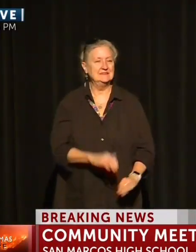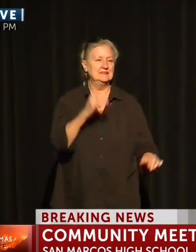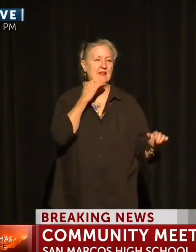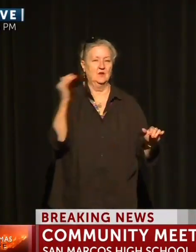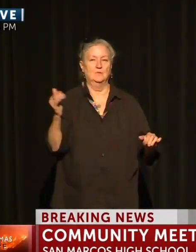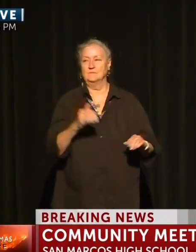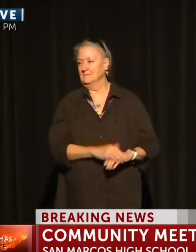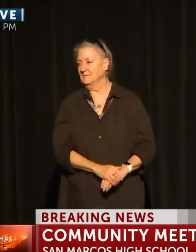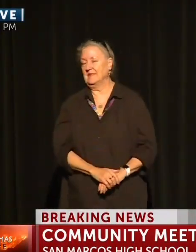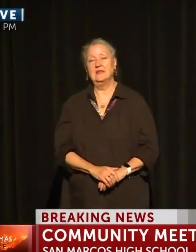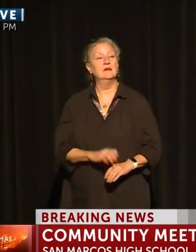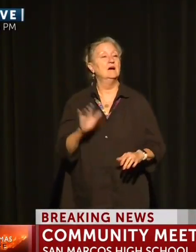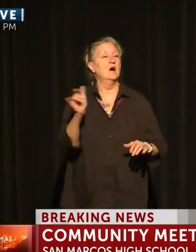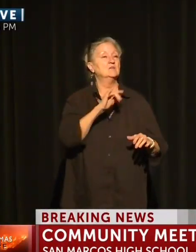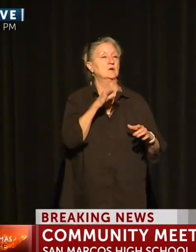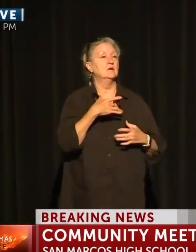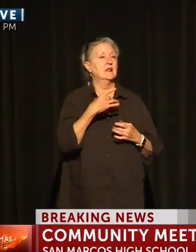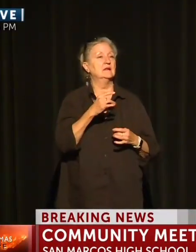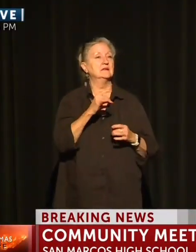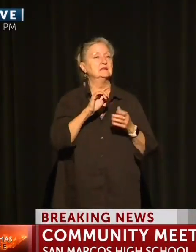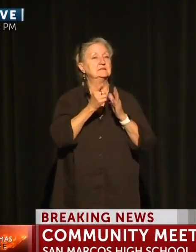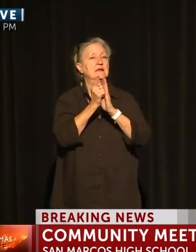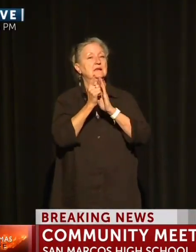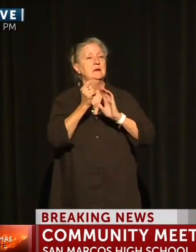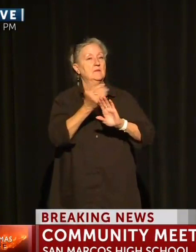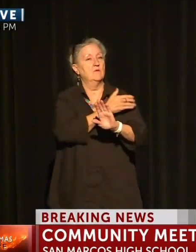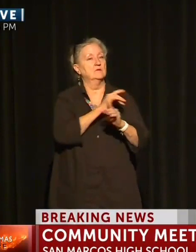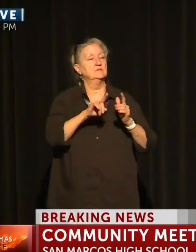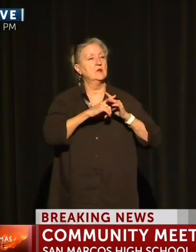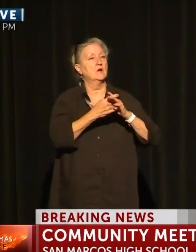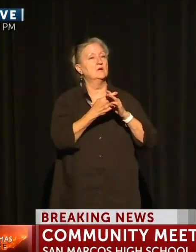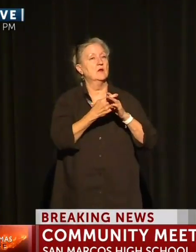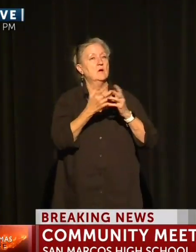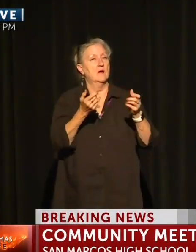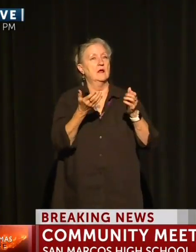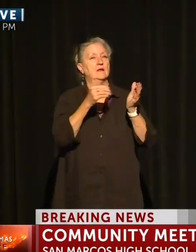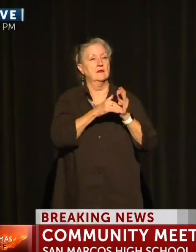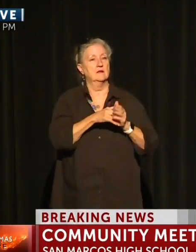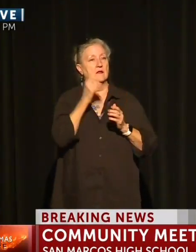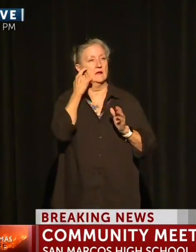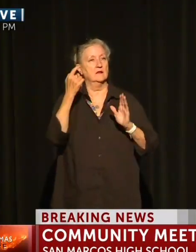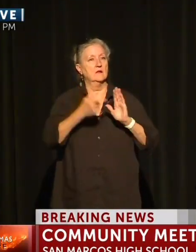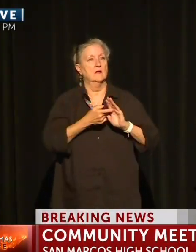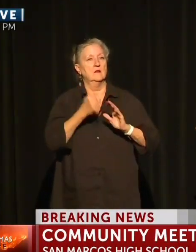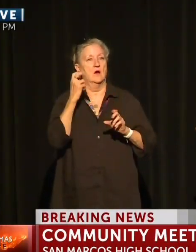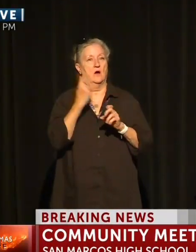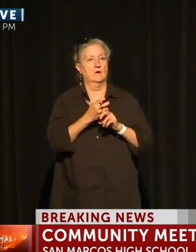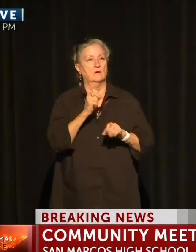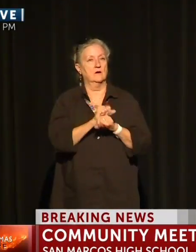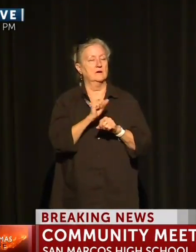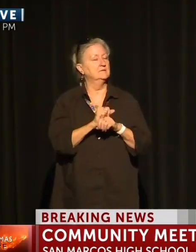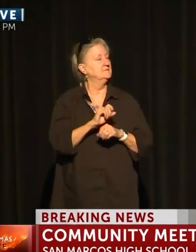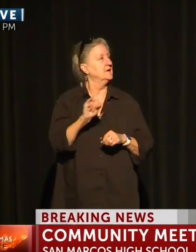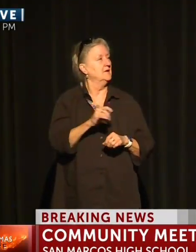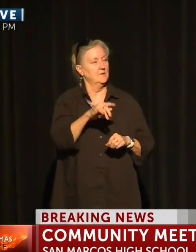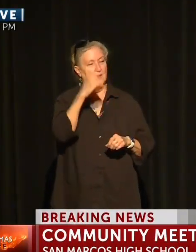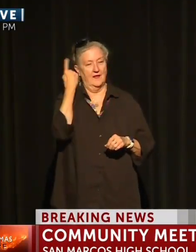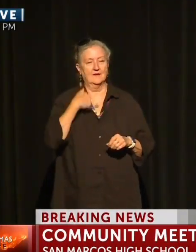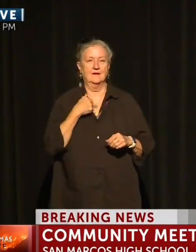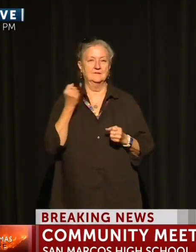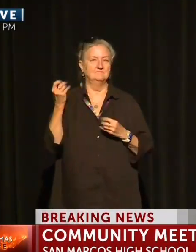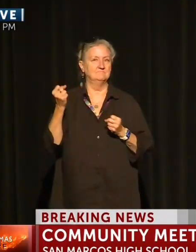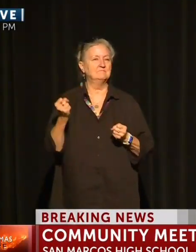Thank you. I'd also like to take a second before we start to once again acknowledge the hard work of Joe Black, our